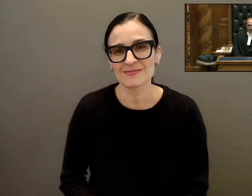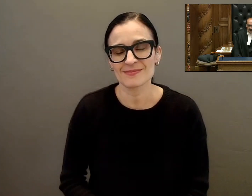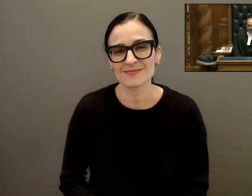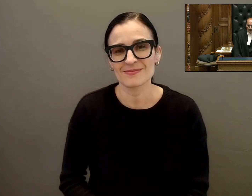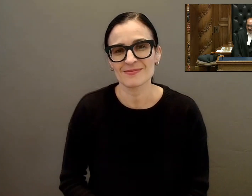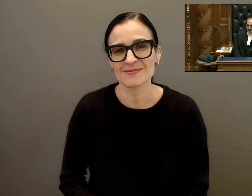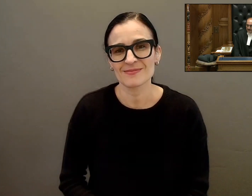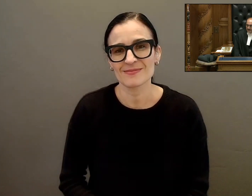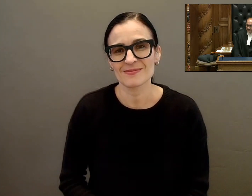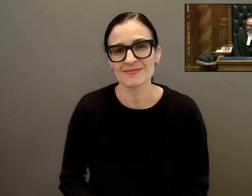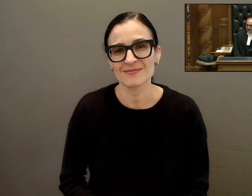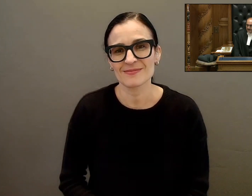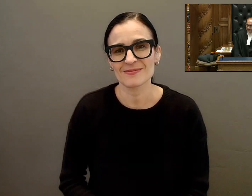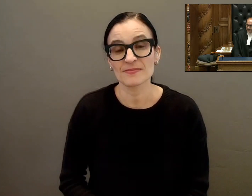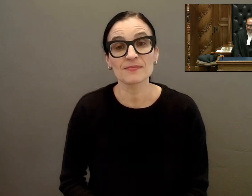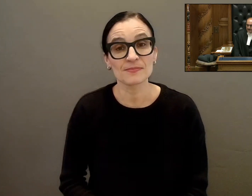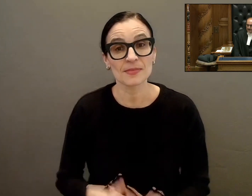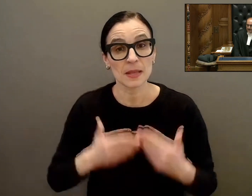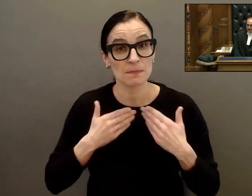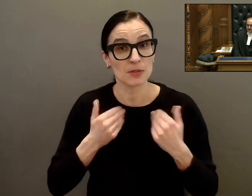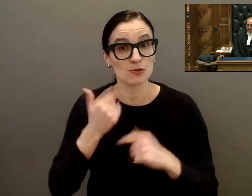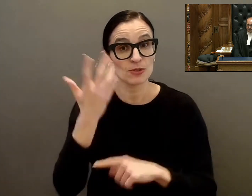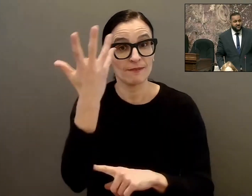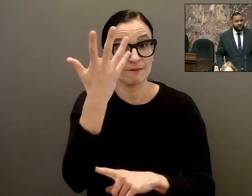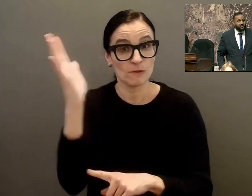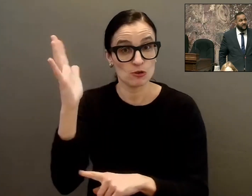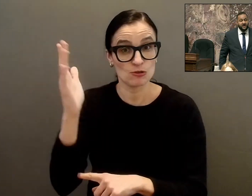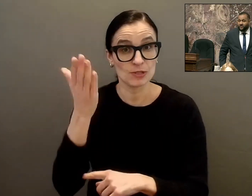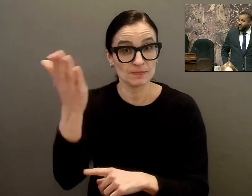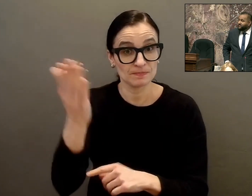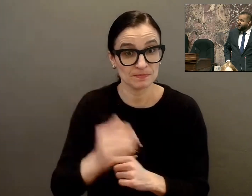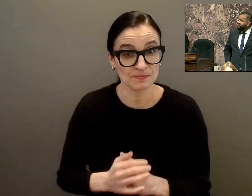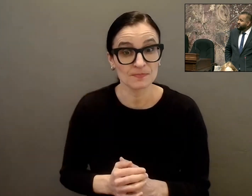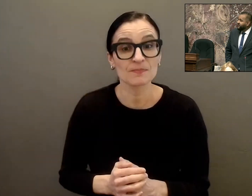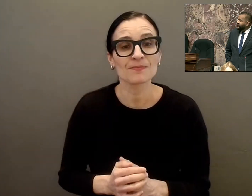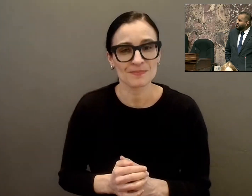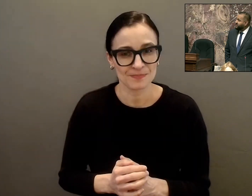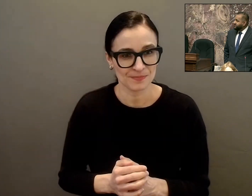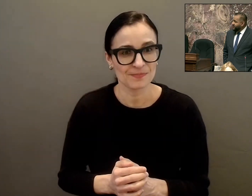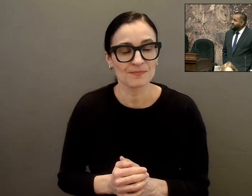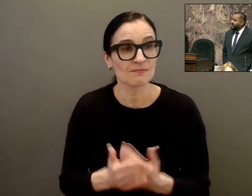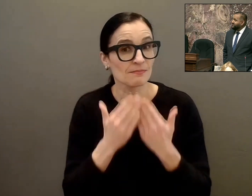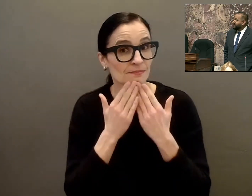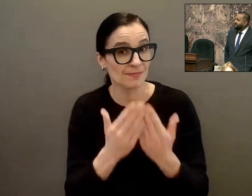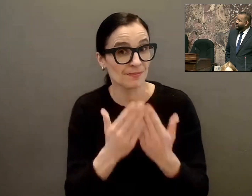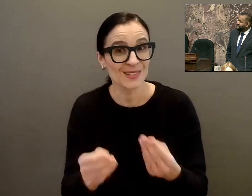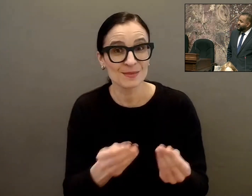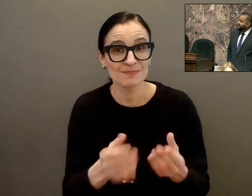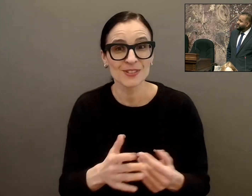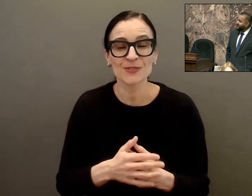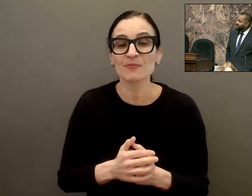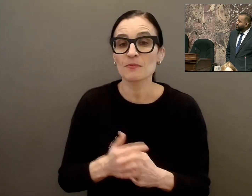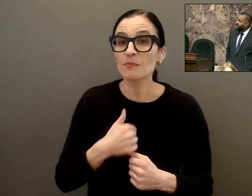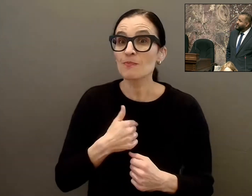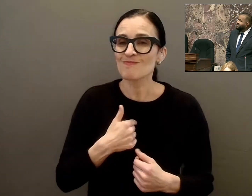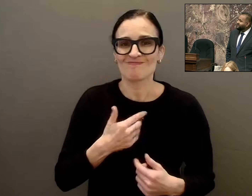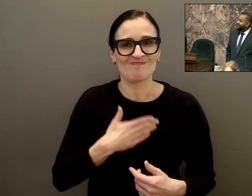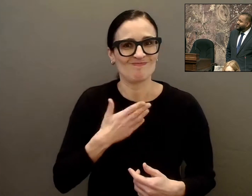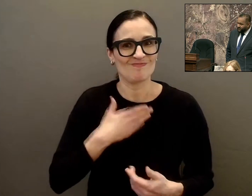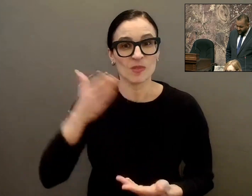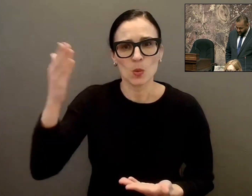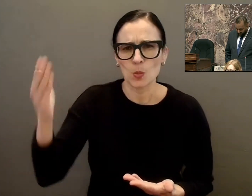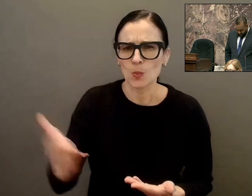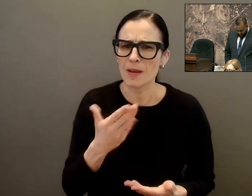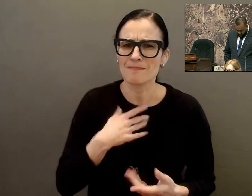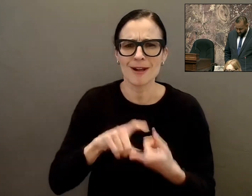Minister of Forests. Well, thanks very much, Mr. Speaker. It's a pleasure to be able to welcome the House today. A good friend of mine, someone I've gotten a chance to get to know these last